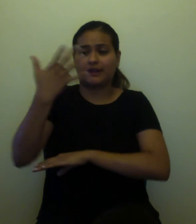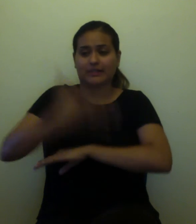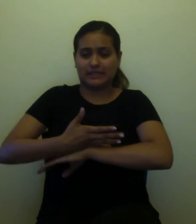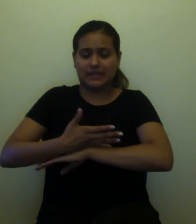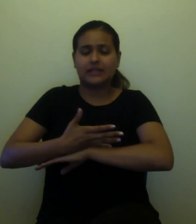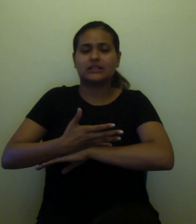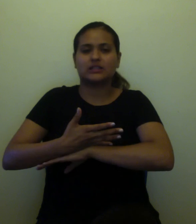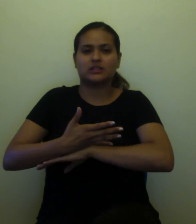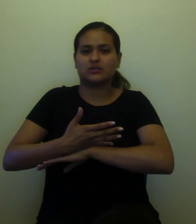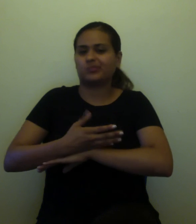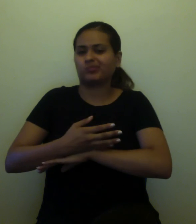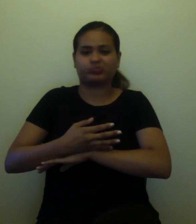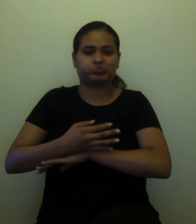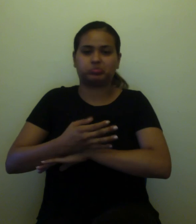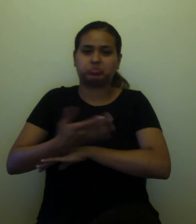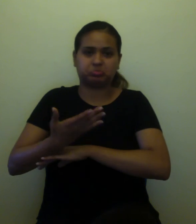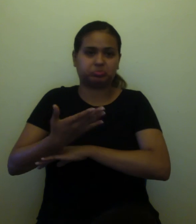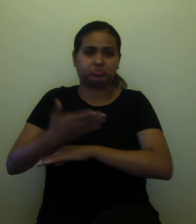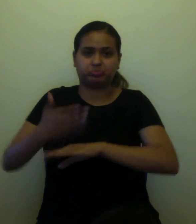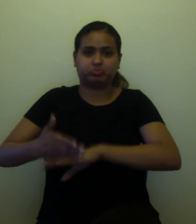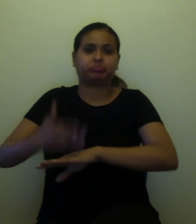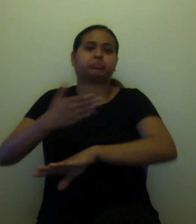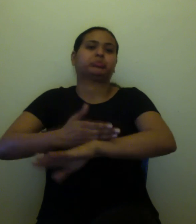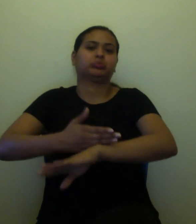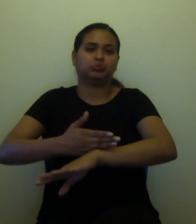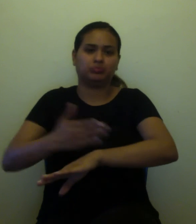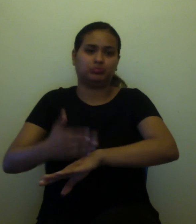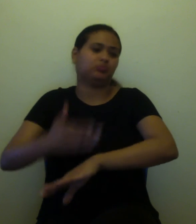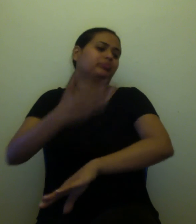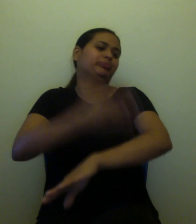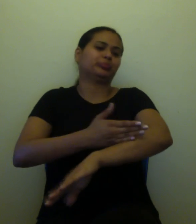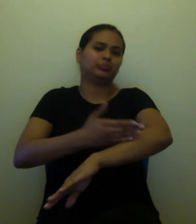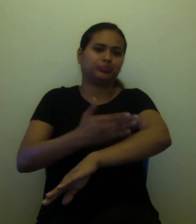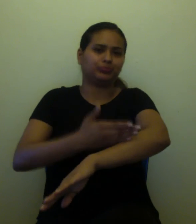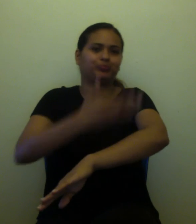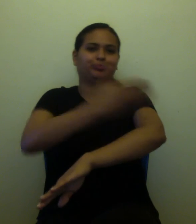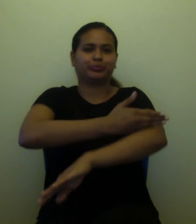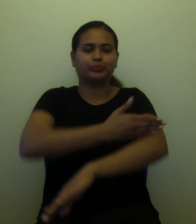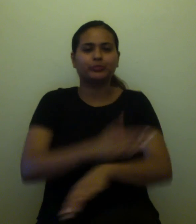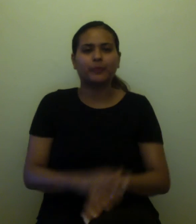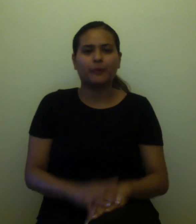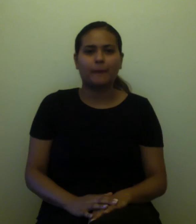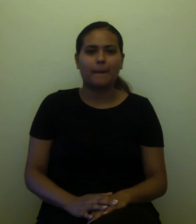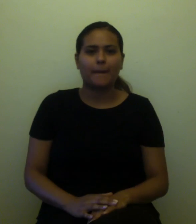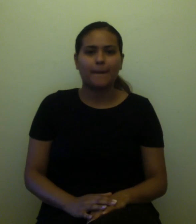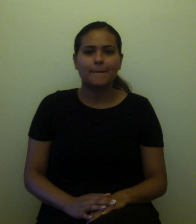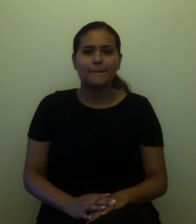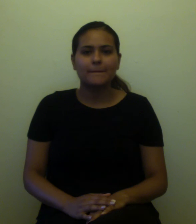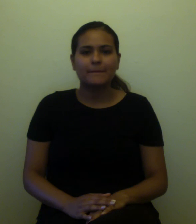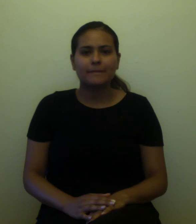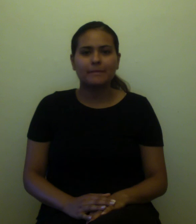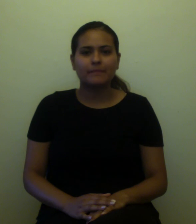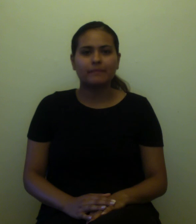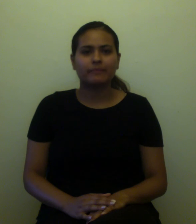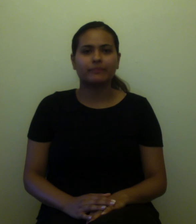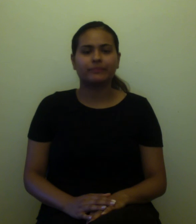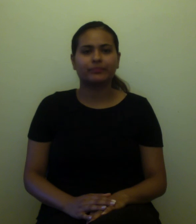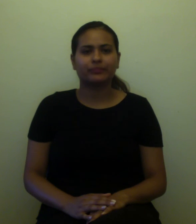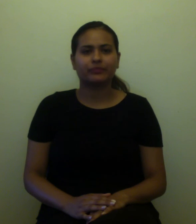days of applying these principles, that was what I was able to do. And I looked at this and I went, wow! So that's how I look like when I'm concentrating